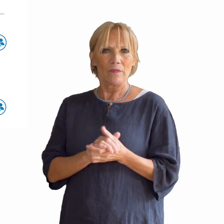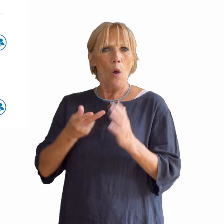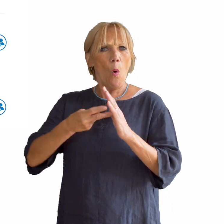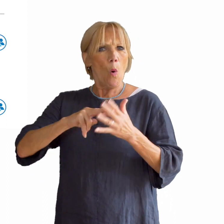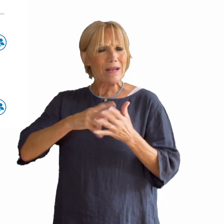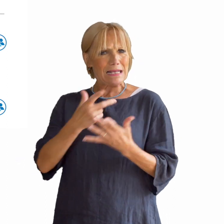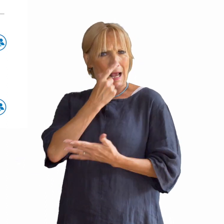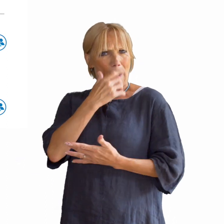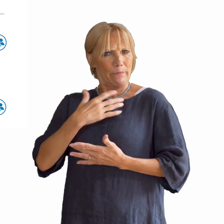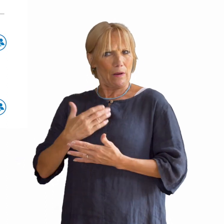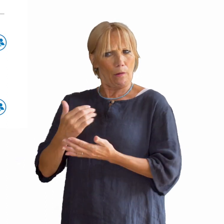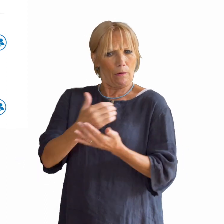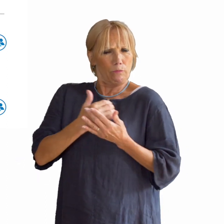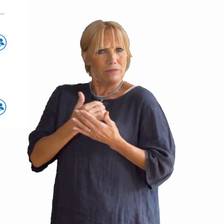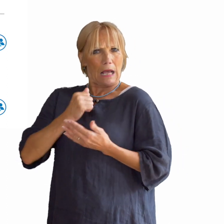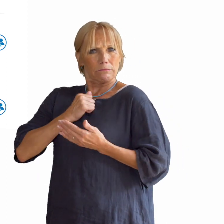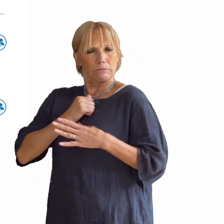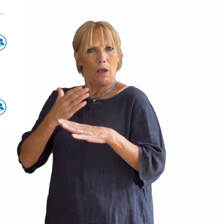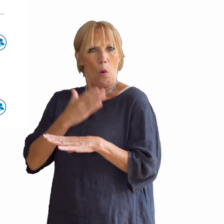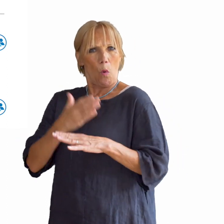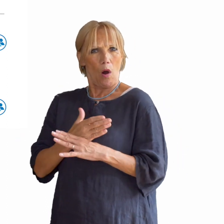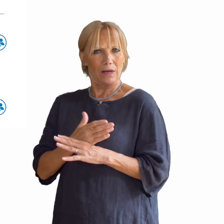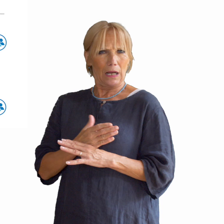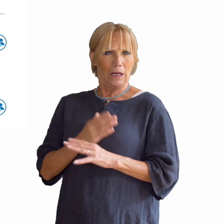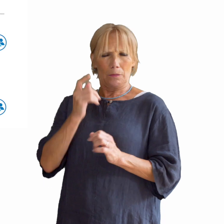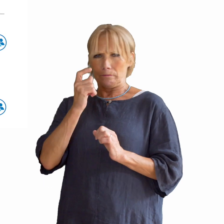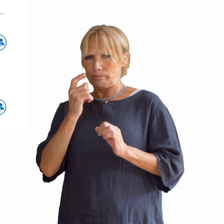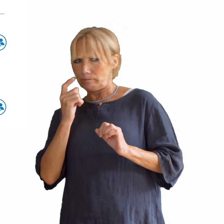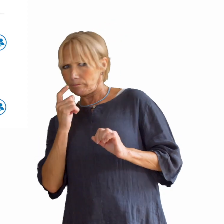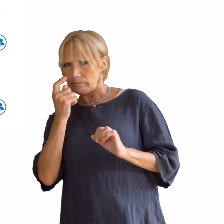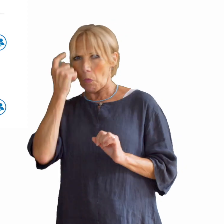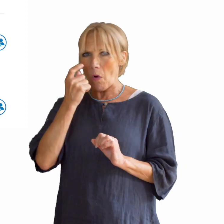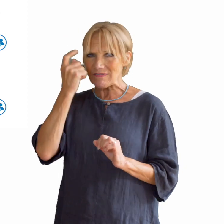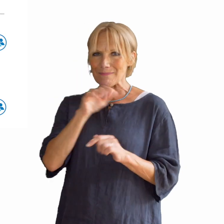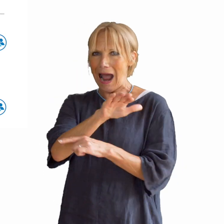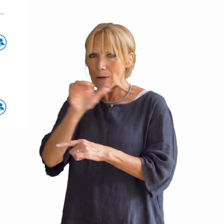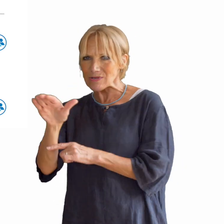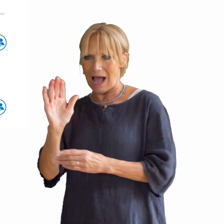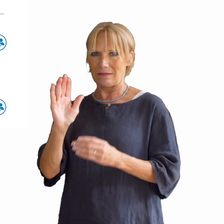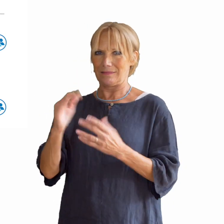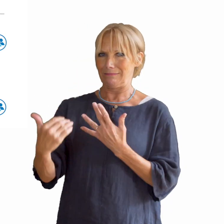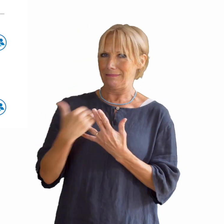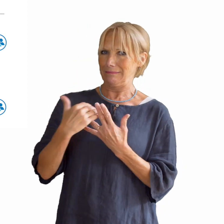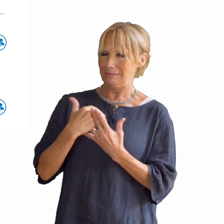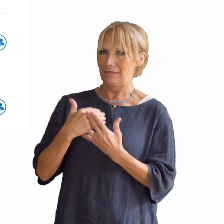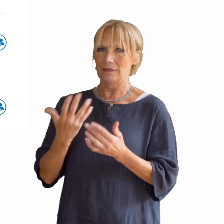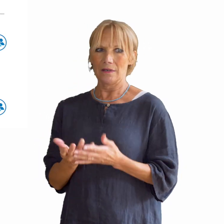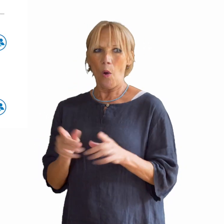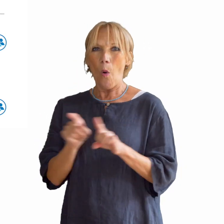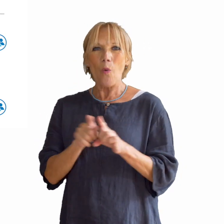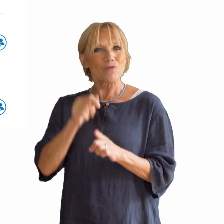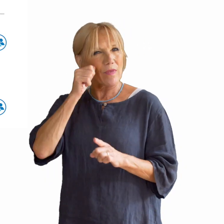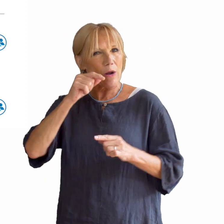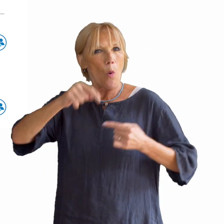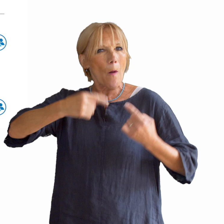covered. Organisations can be fiercely protective of what they do and wary of outside interference. They are also often